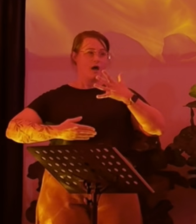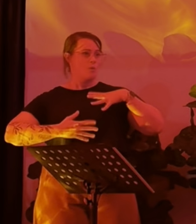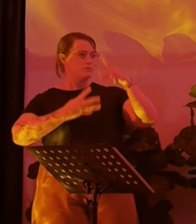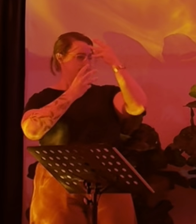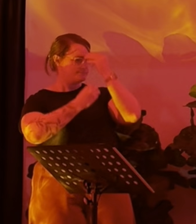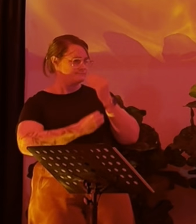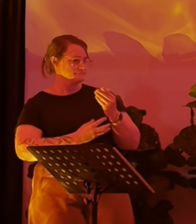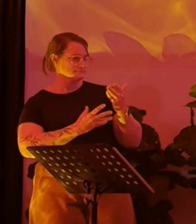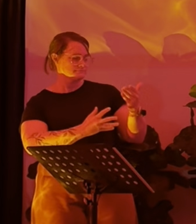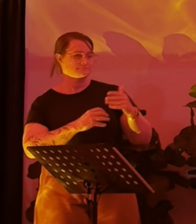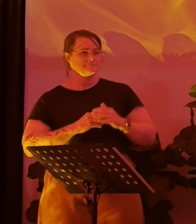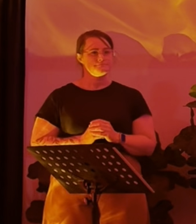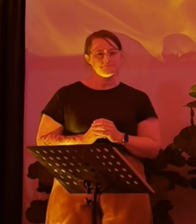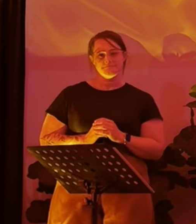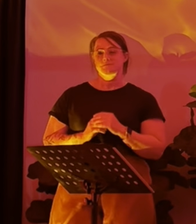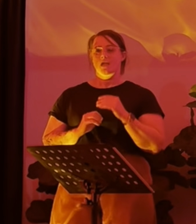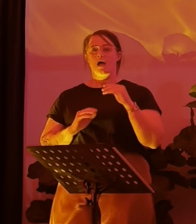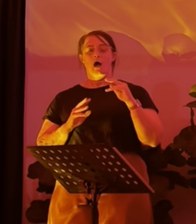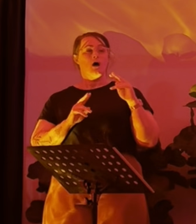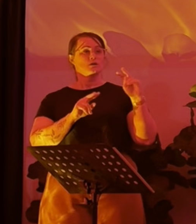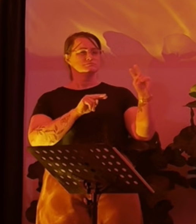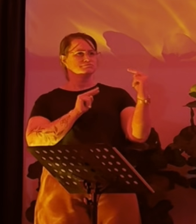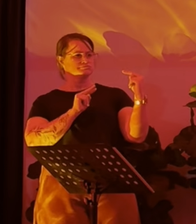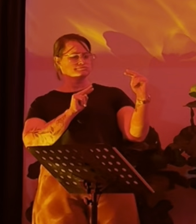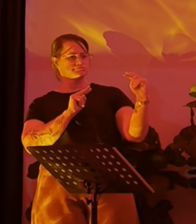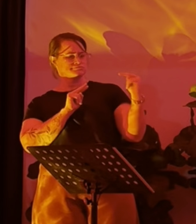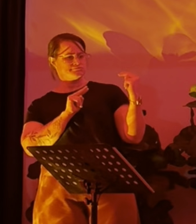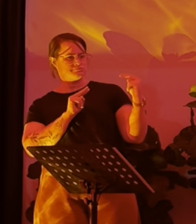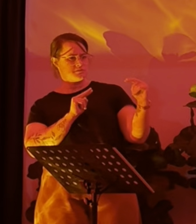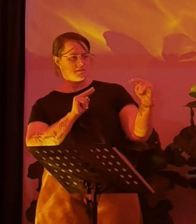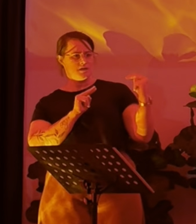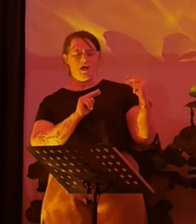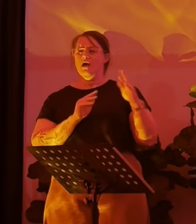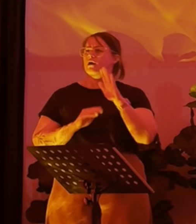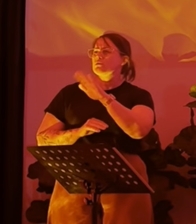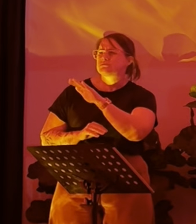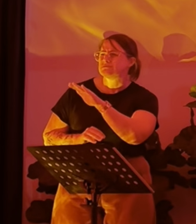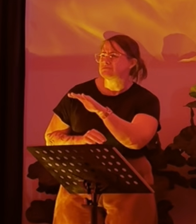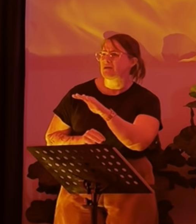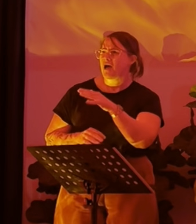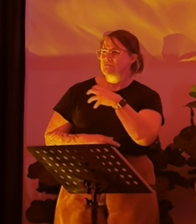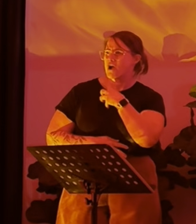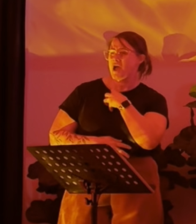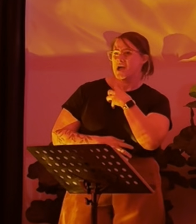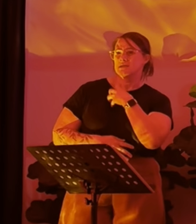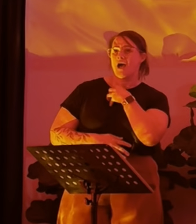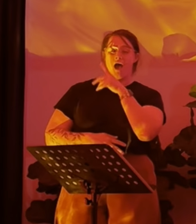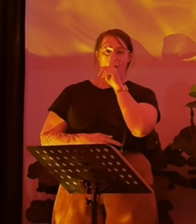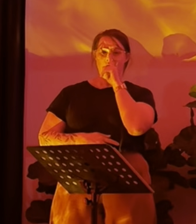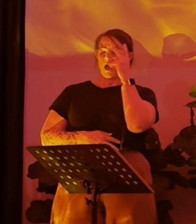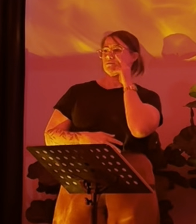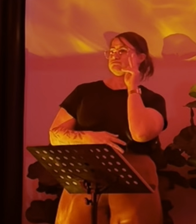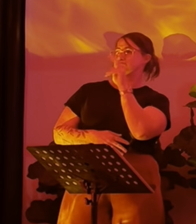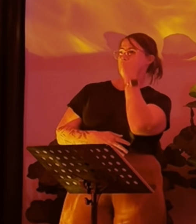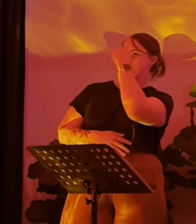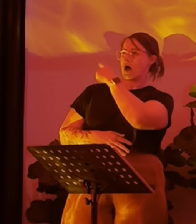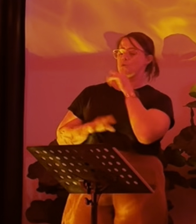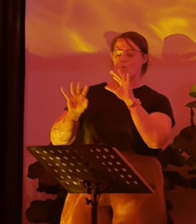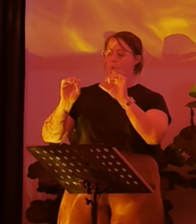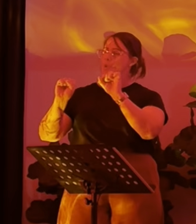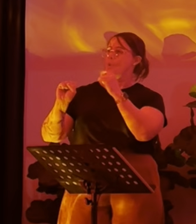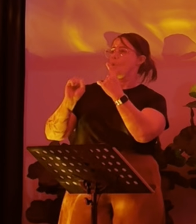know as well. Now you're looking at me, baby, hold on. I look at you and say, hey, baby, you know I'm afraid. Cause I can't look at your face. Let's take a